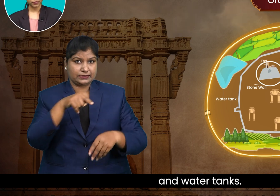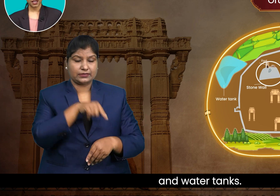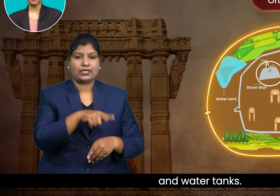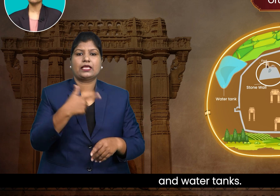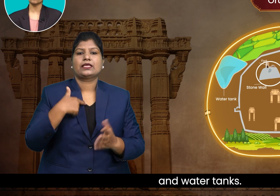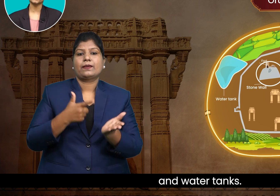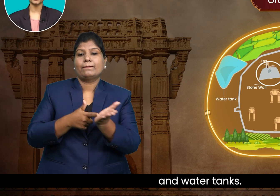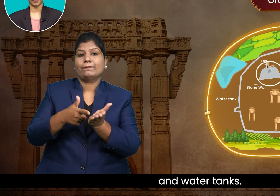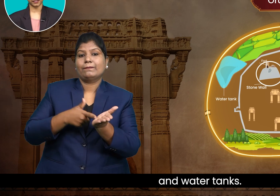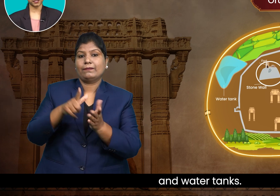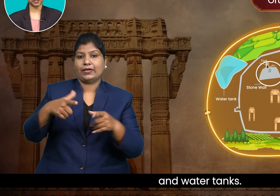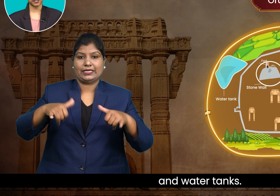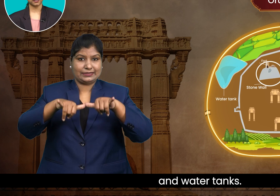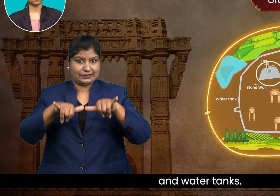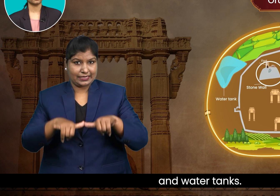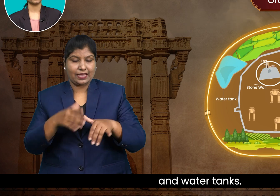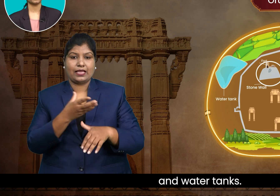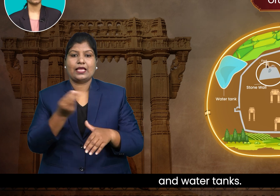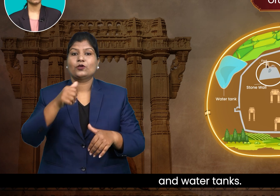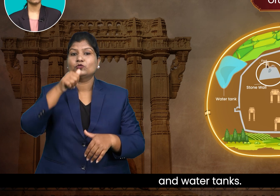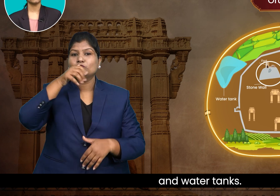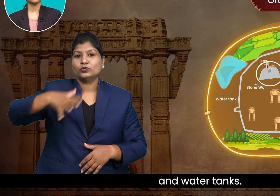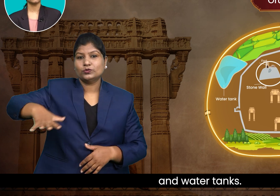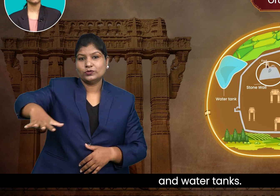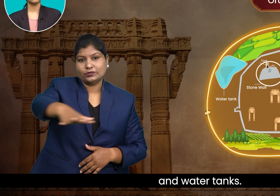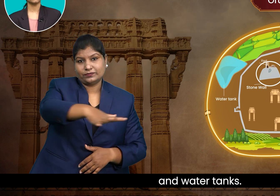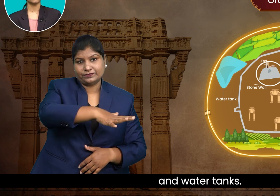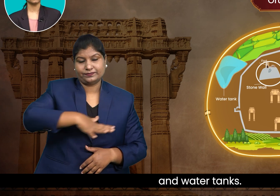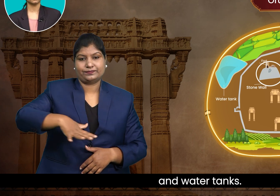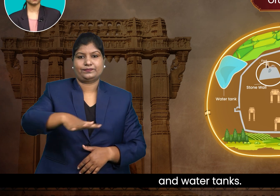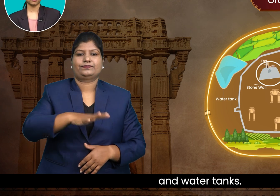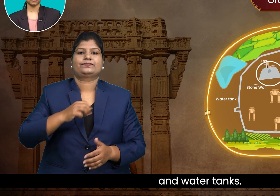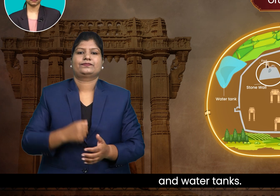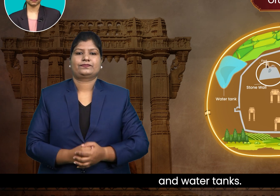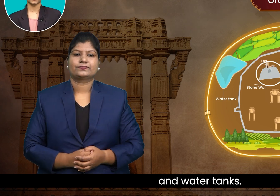lands and water tanks.